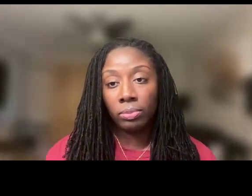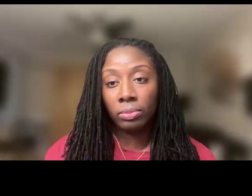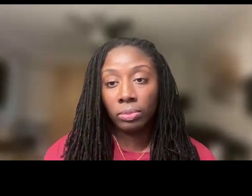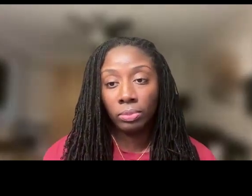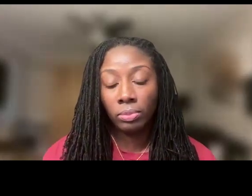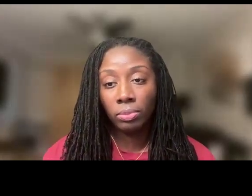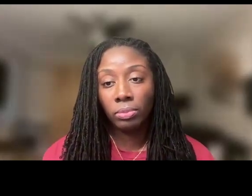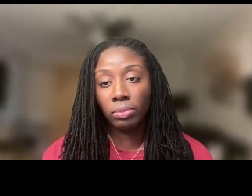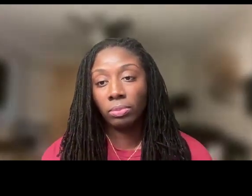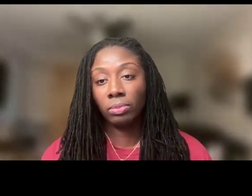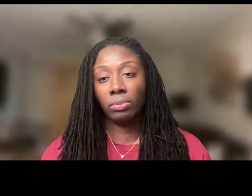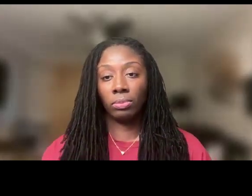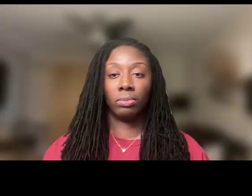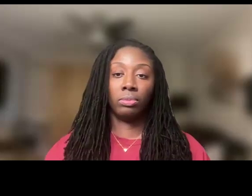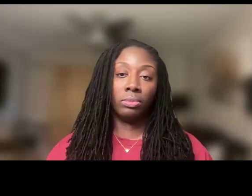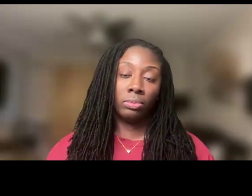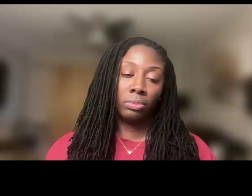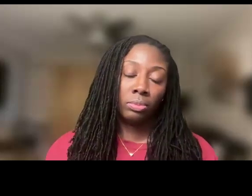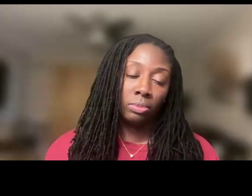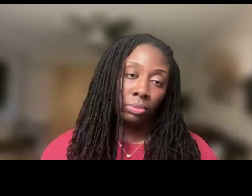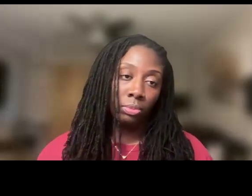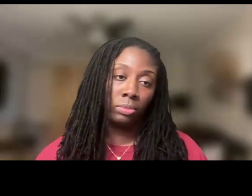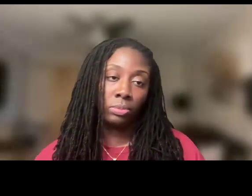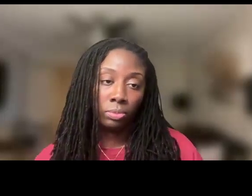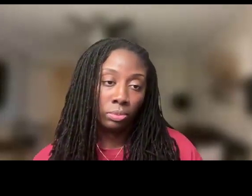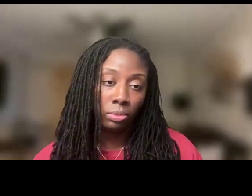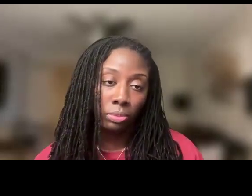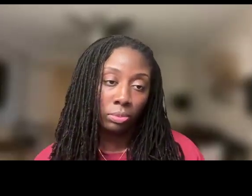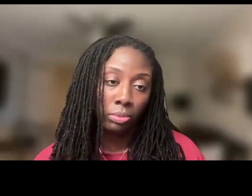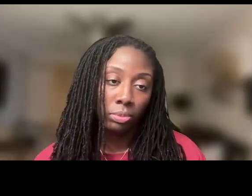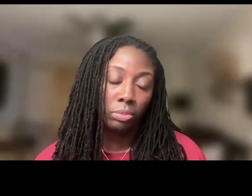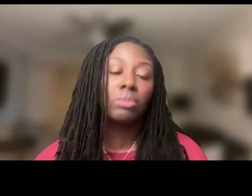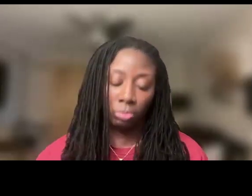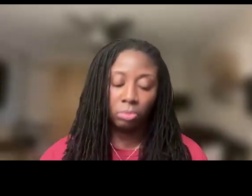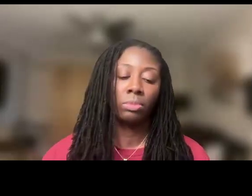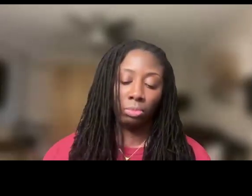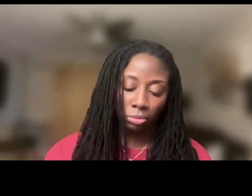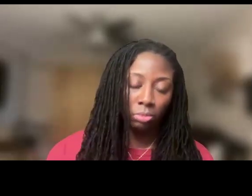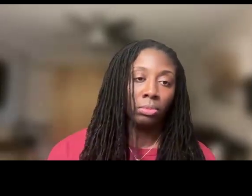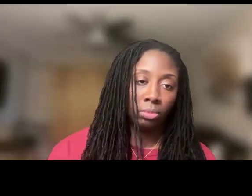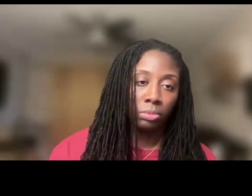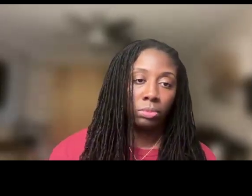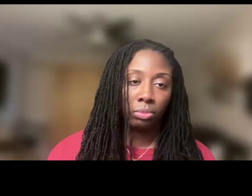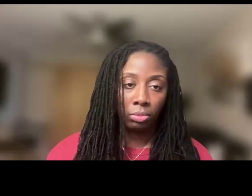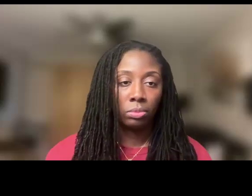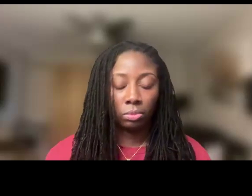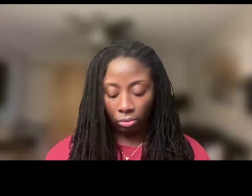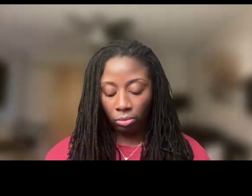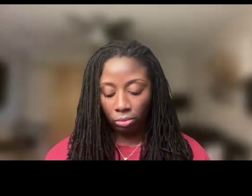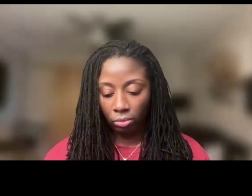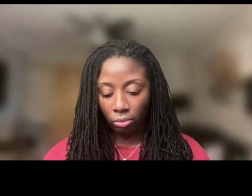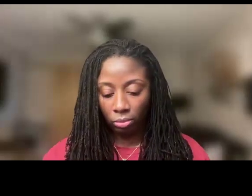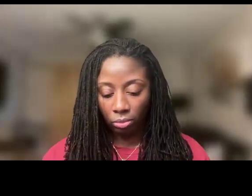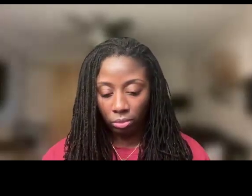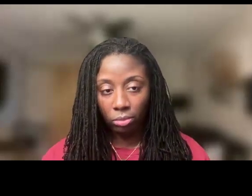also is kind of like if you mentioned, don't go to market too early. Don't make sure you've done all this. What if